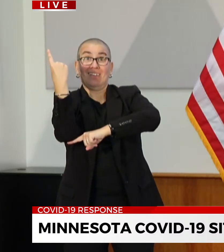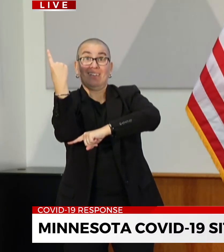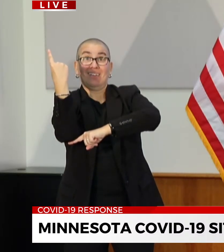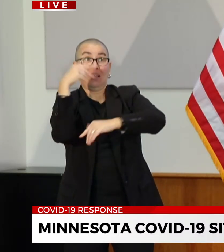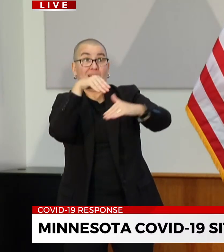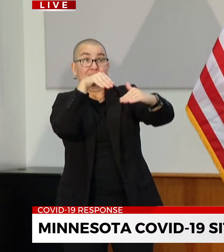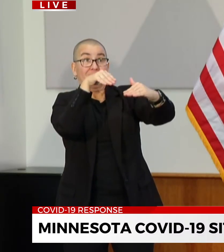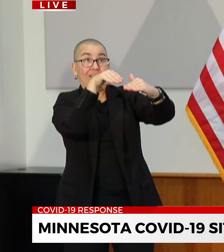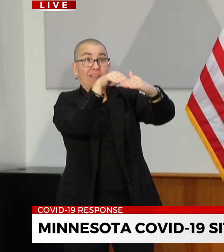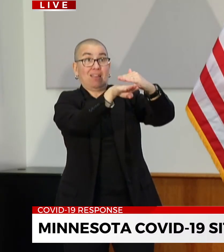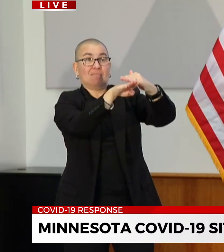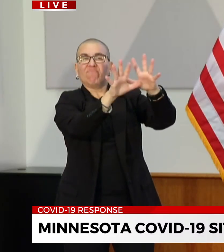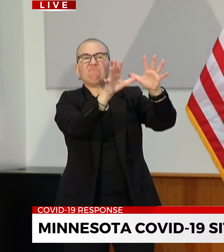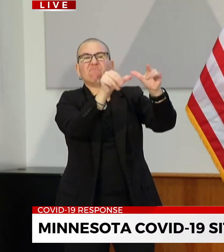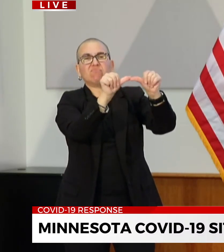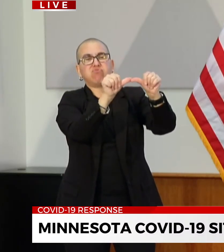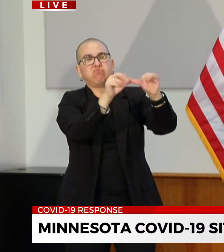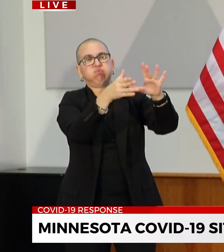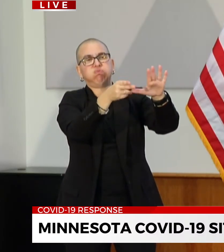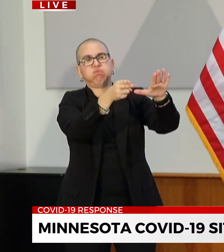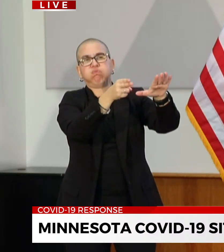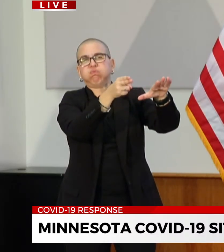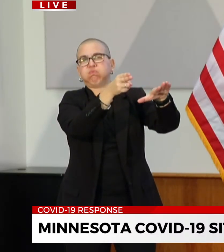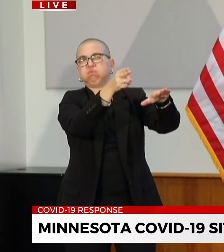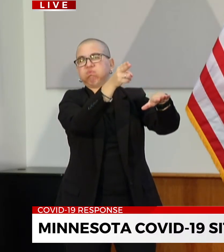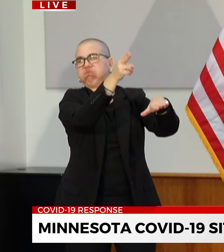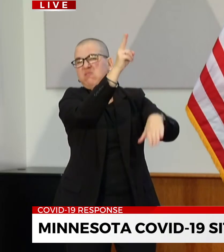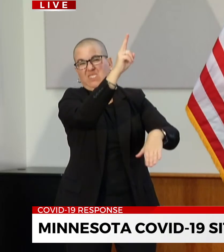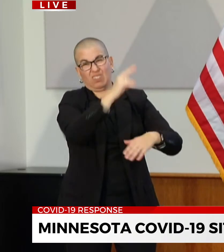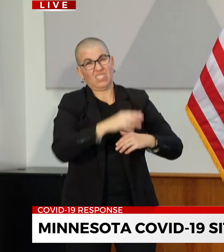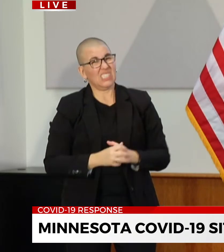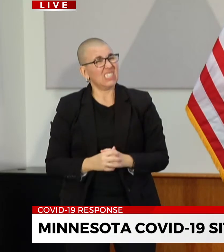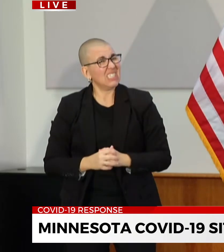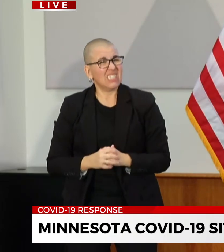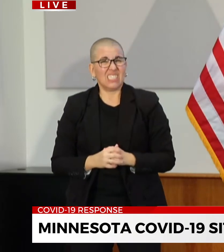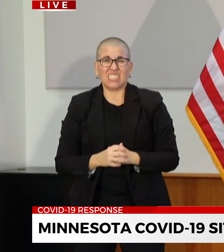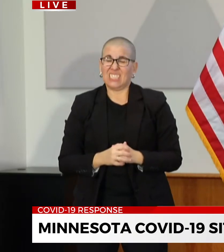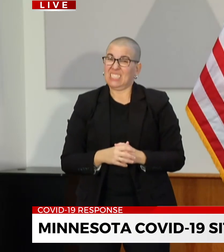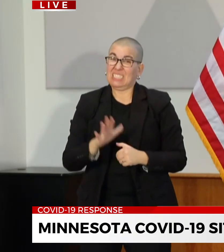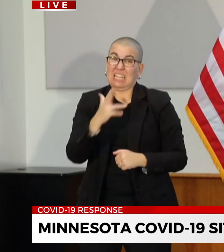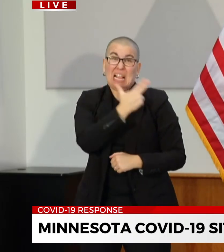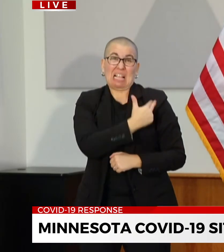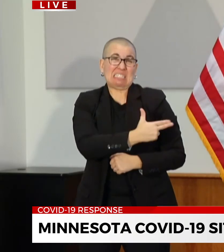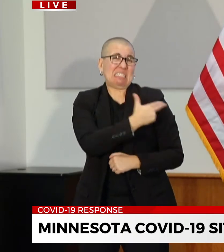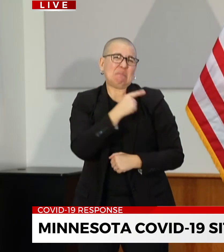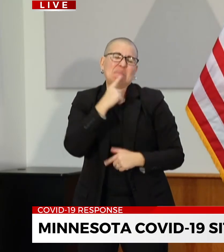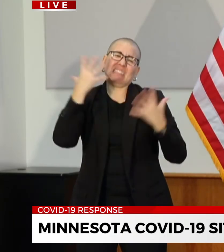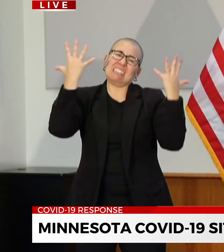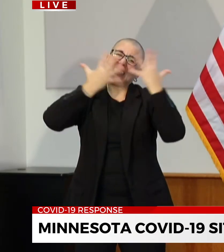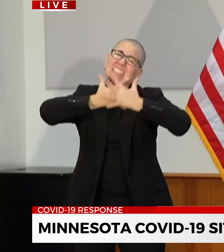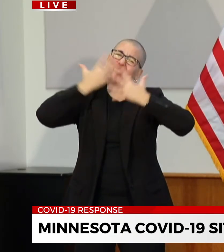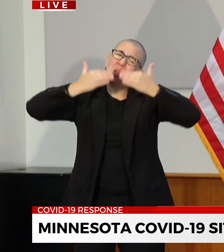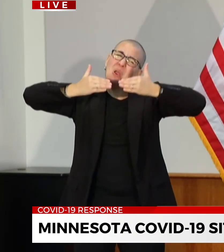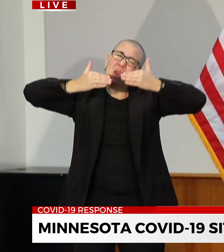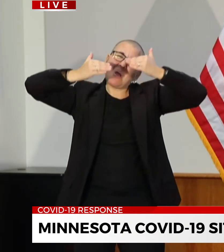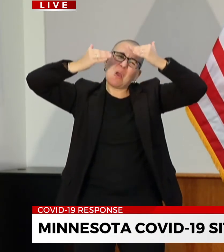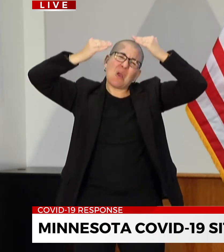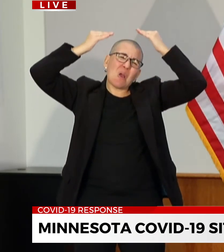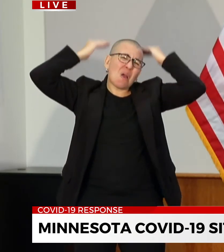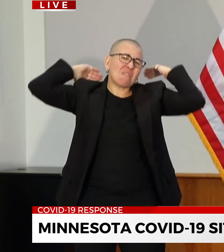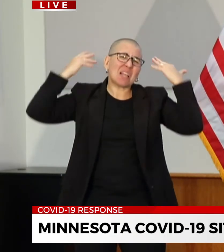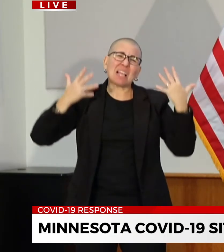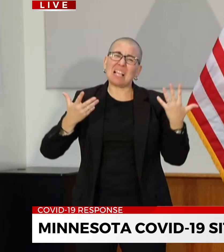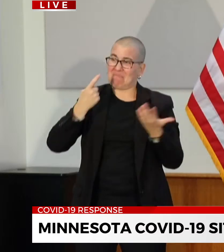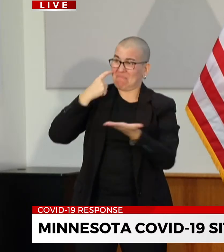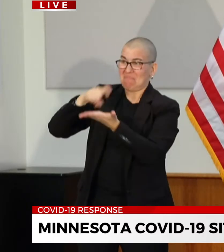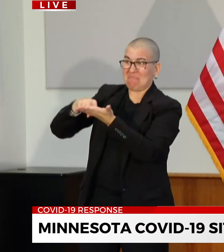week. And again, it's really not surprising to see hospitalization spiking, given what we've seen in our case numbers. And